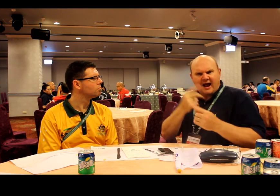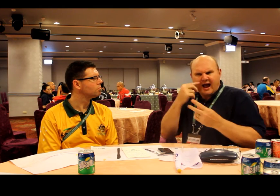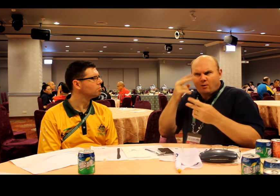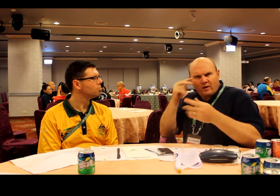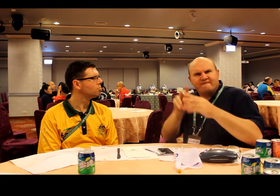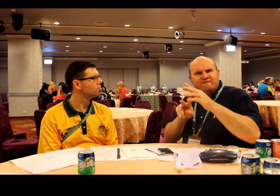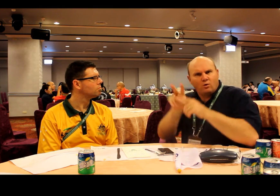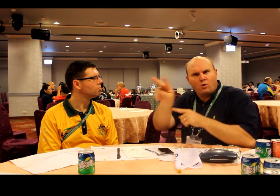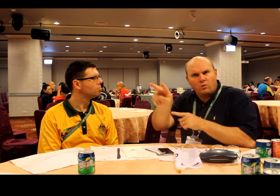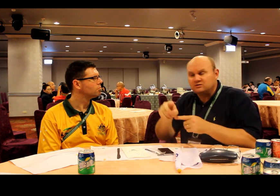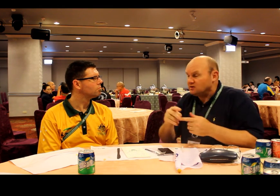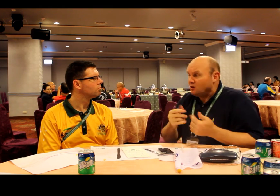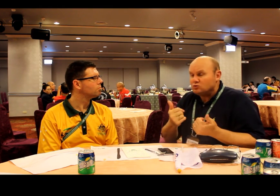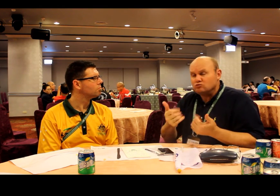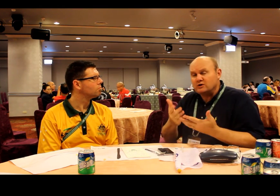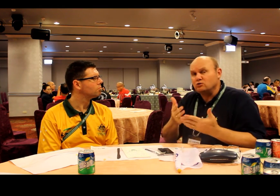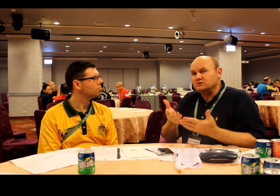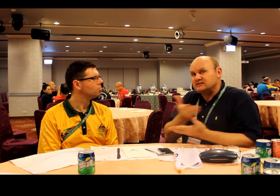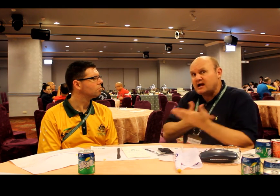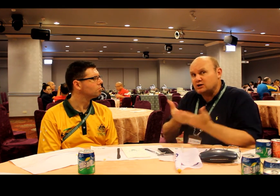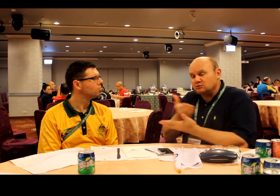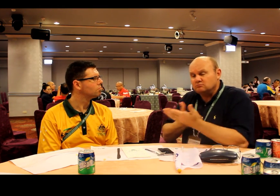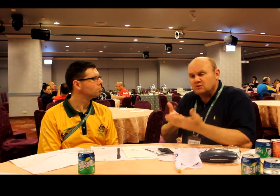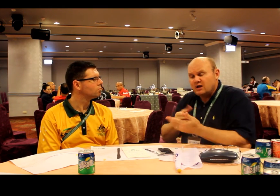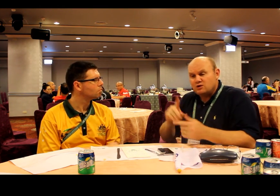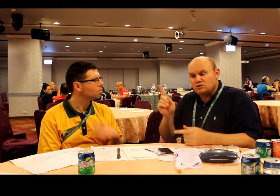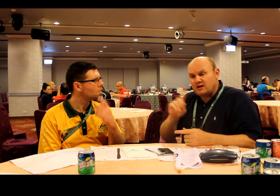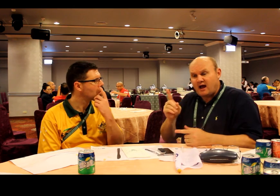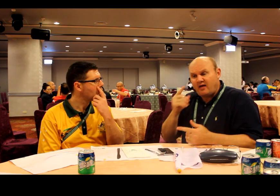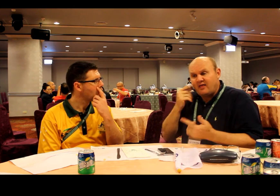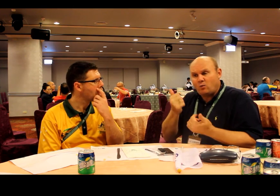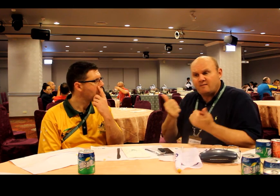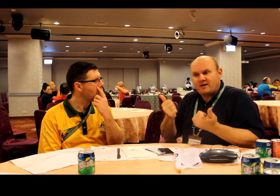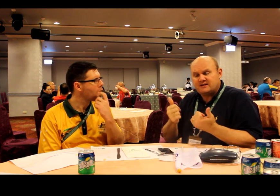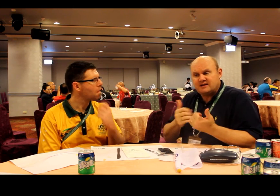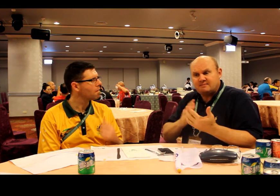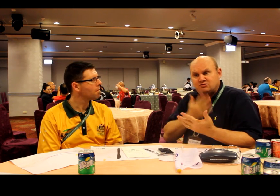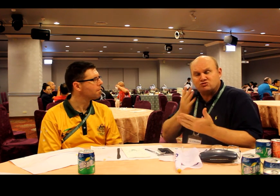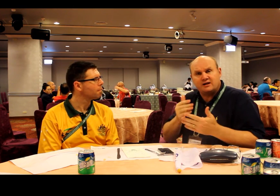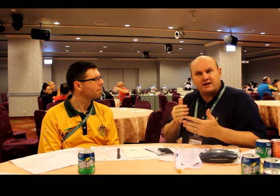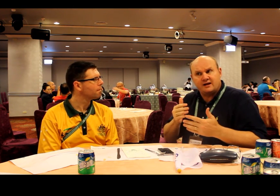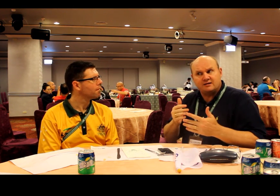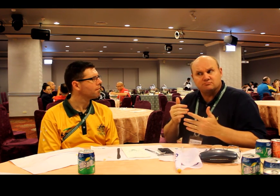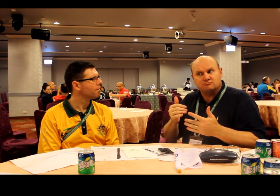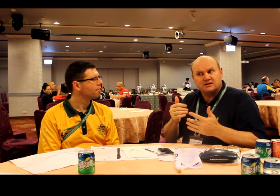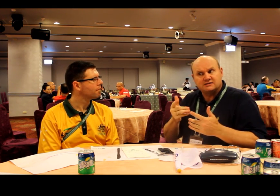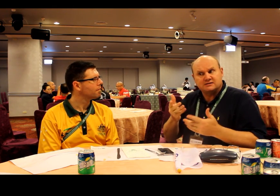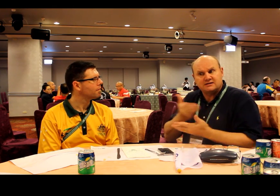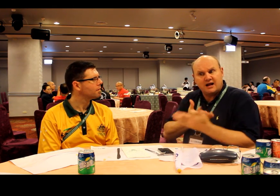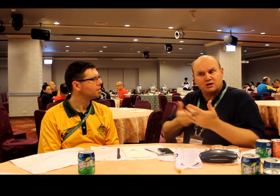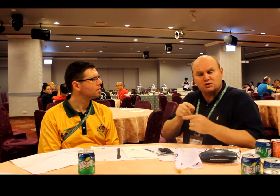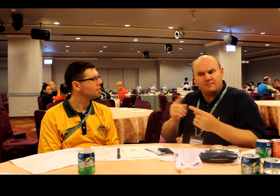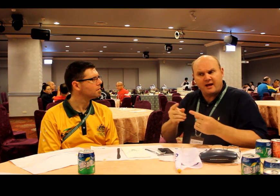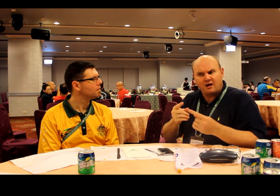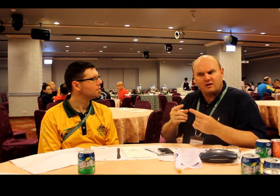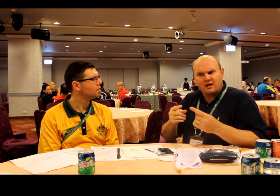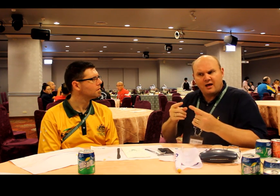Mostly it's been about looking back and also looking forward, so we had really good discussions, and today I think it's been really interesting having